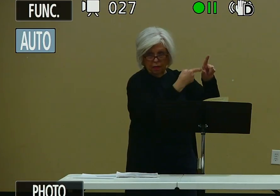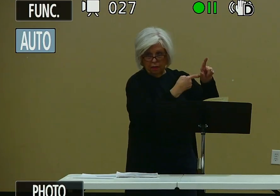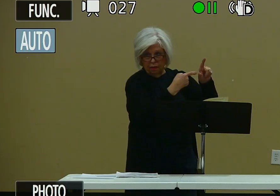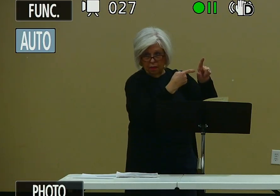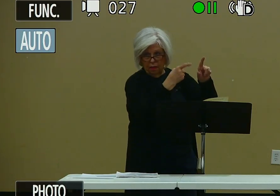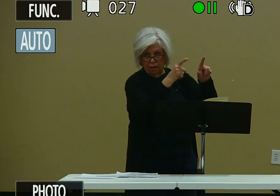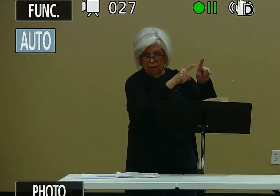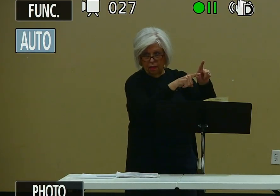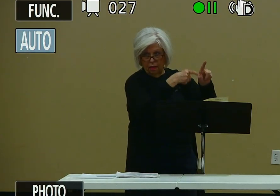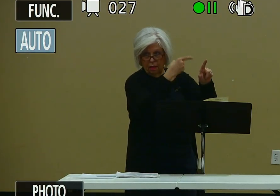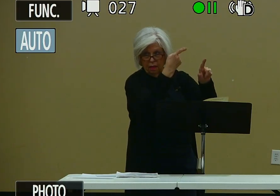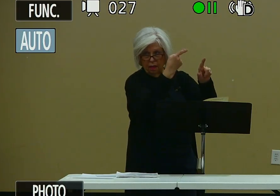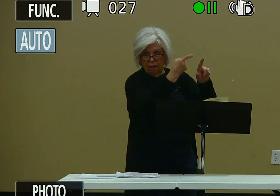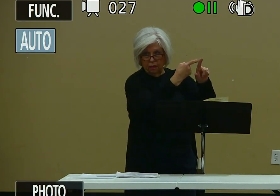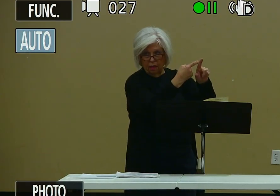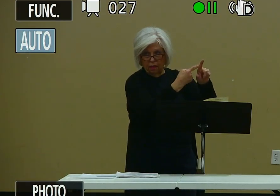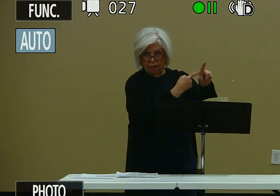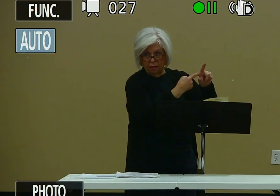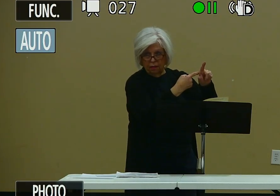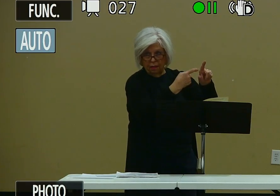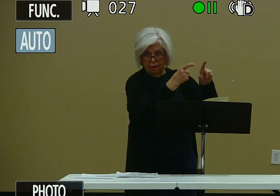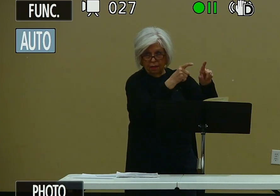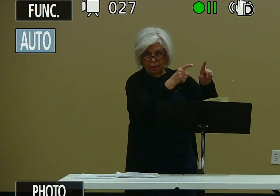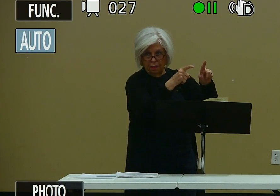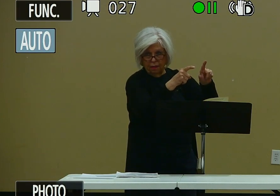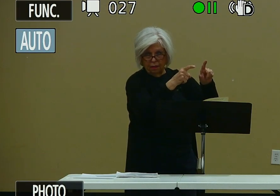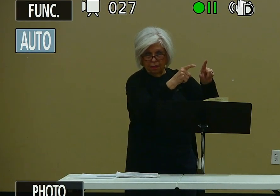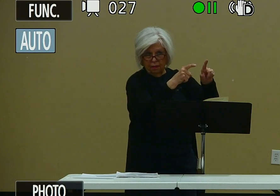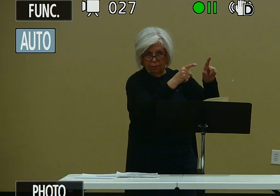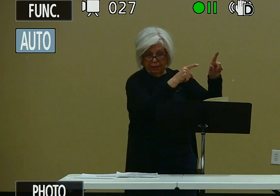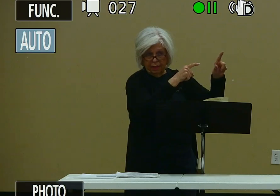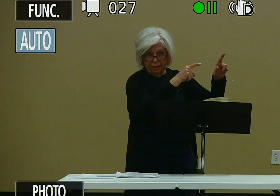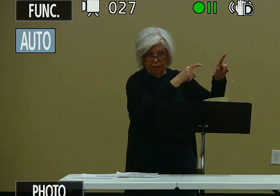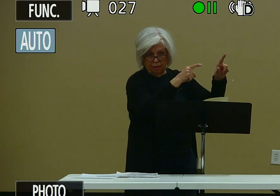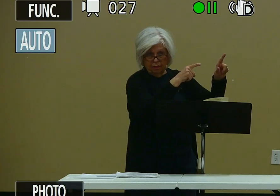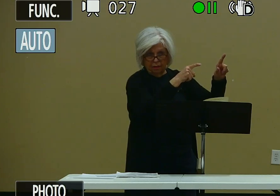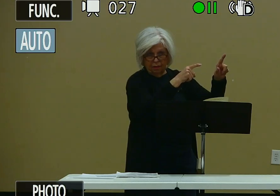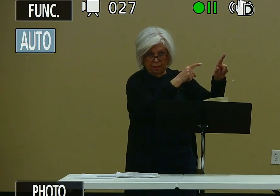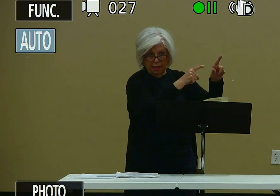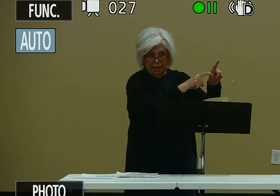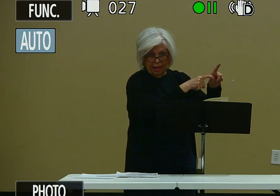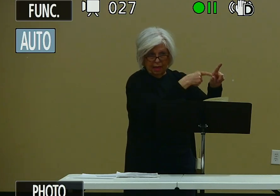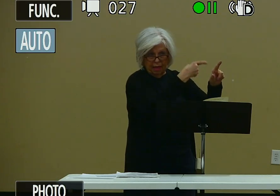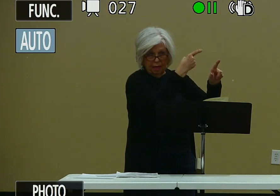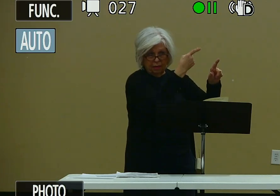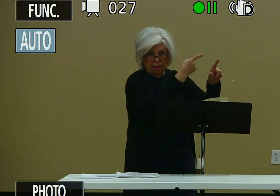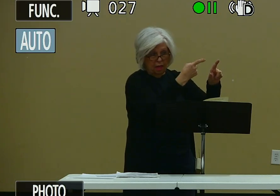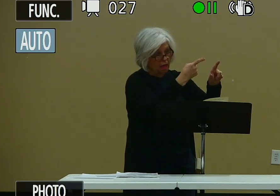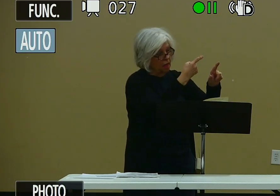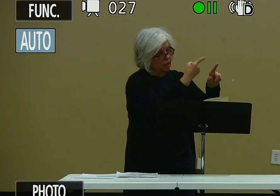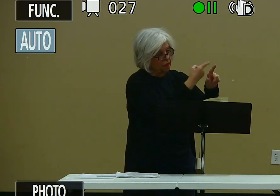then, and then. Everybody got that? And